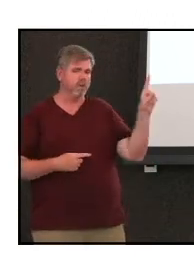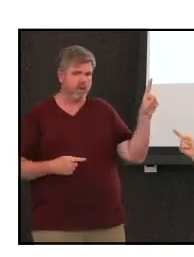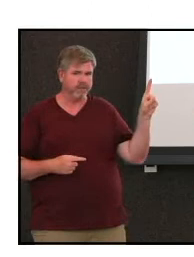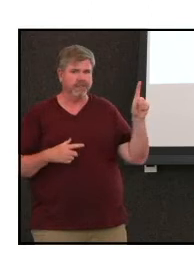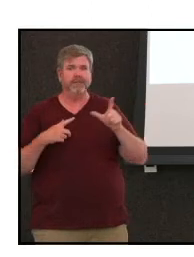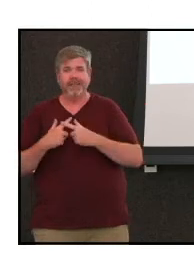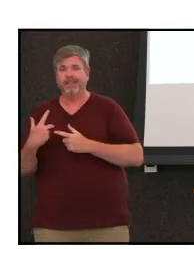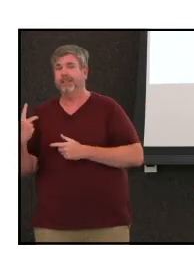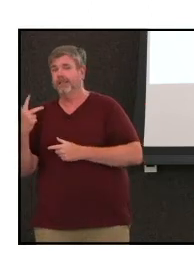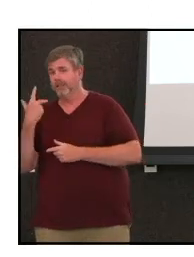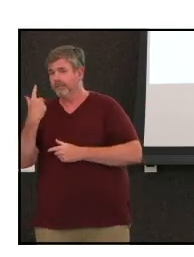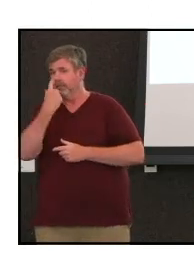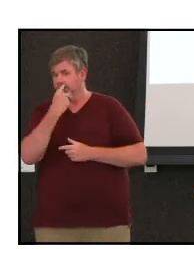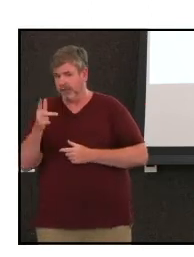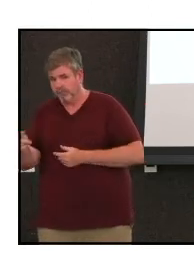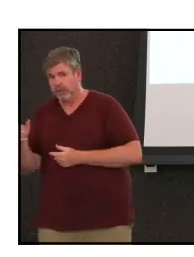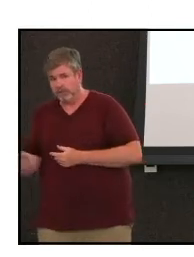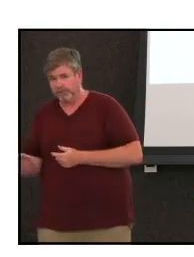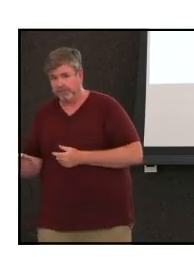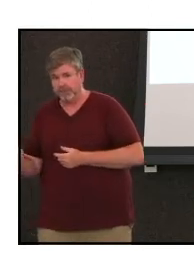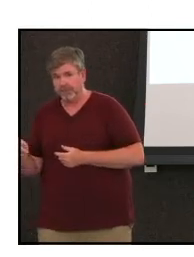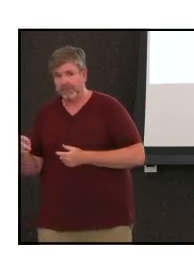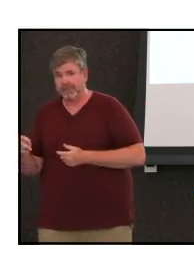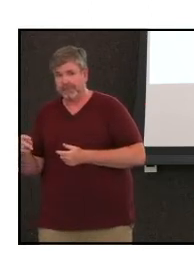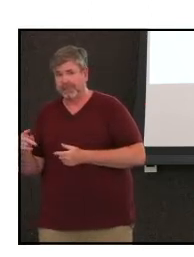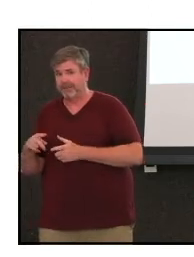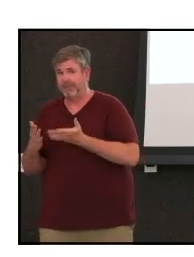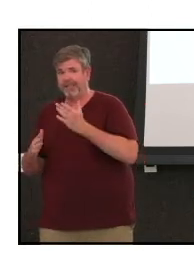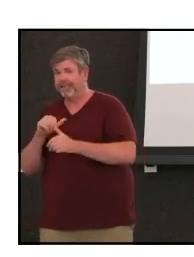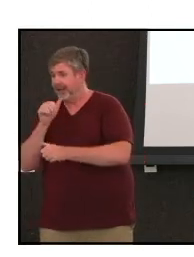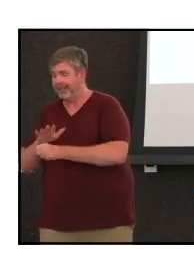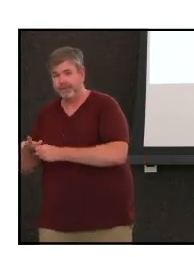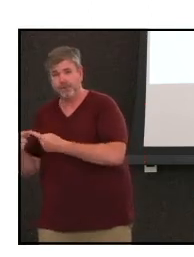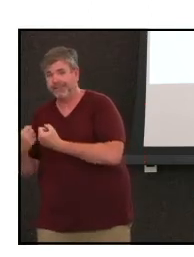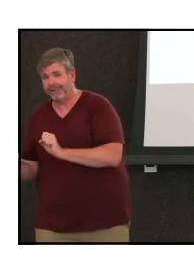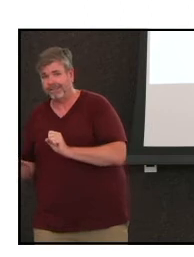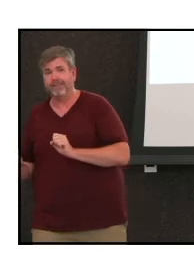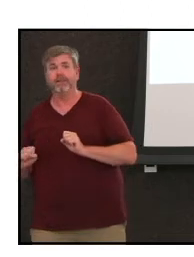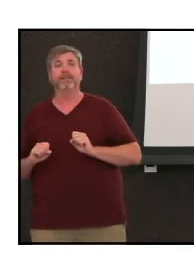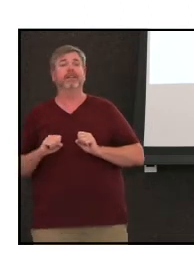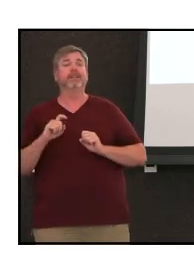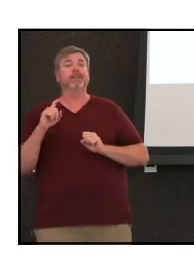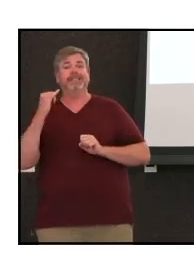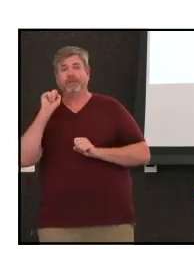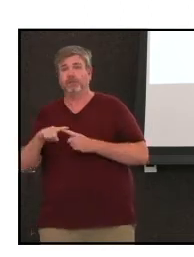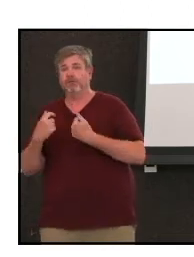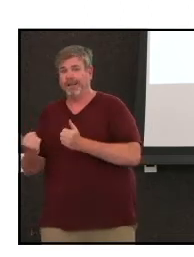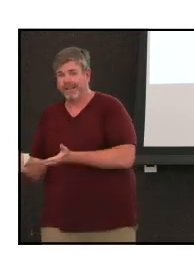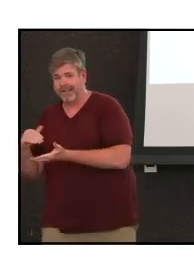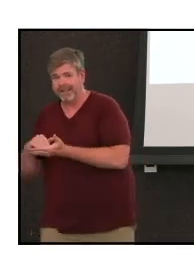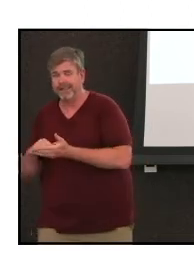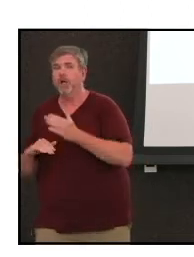you want an ambulance to be on its way, and then, next, go ahead and administer naloxone. It comes in a